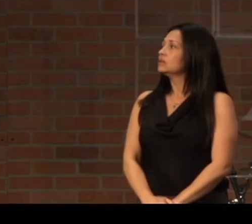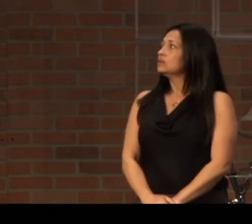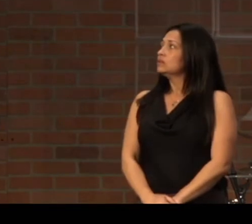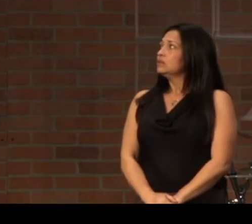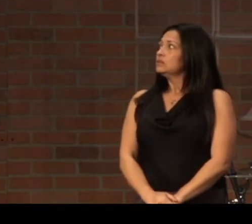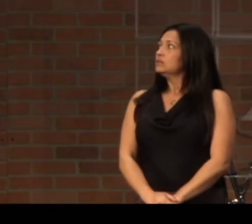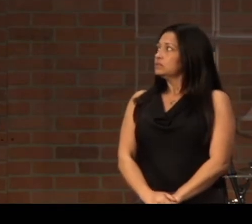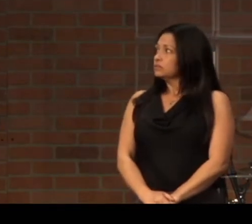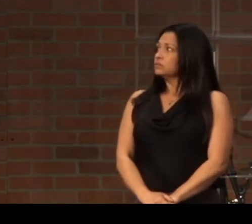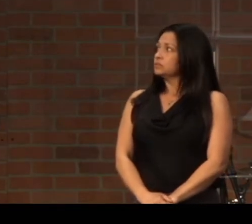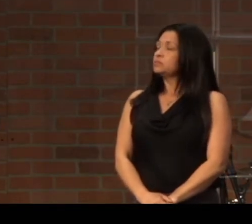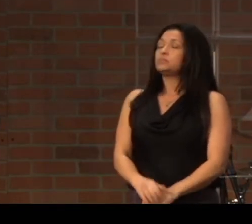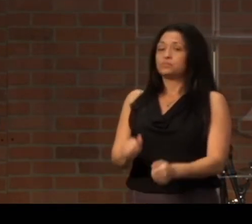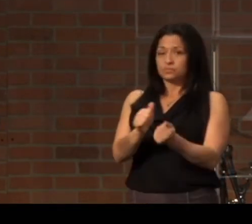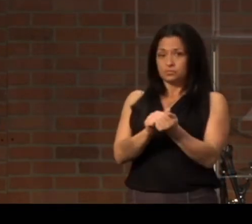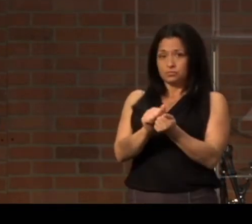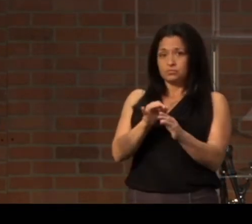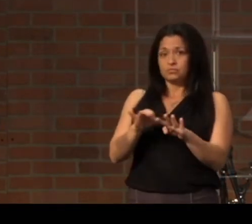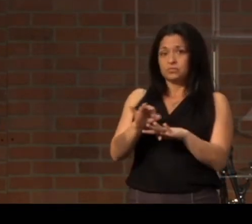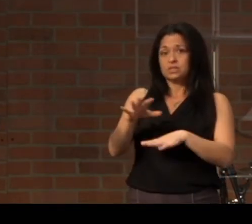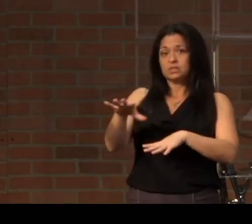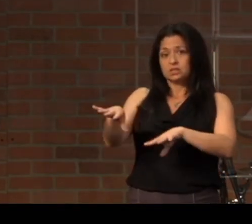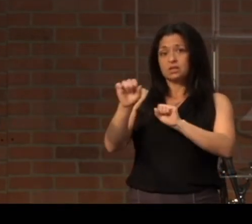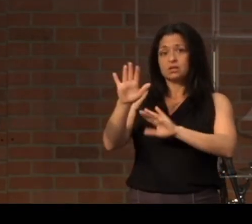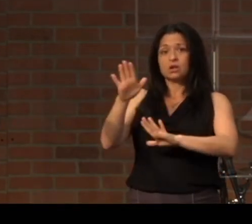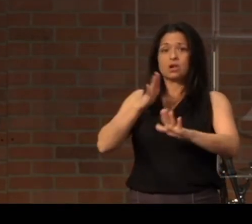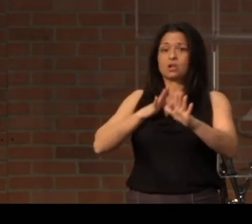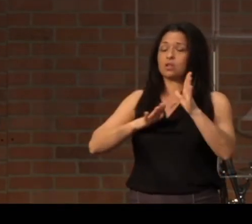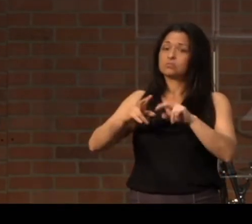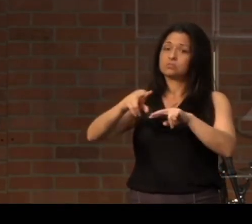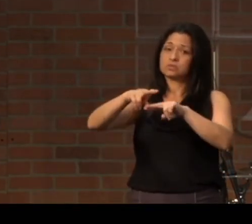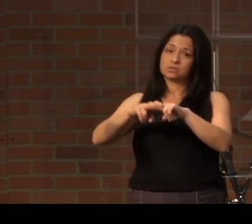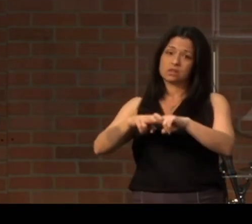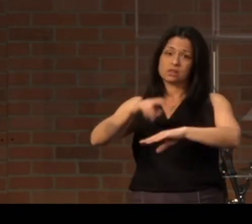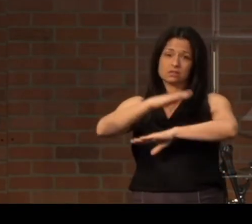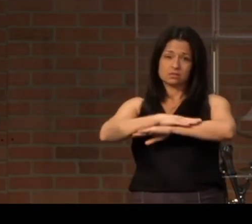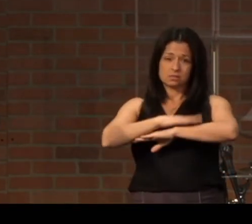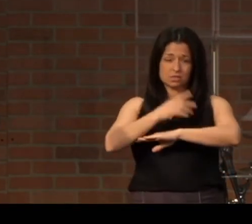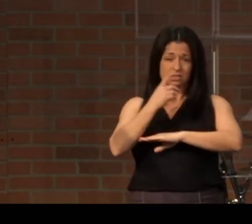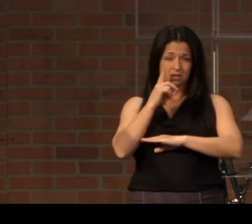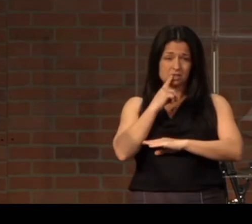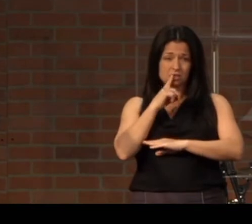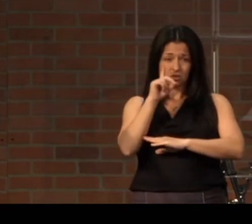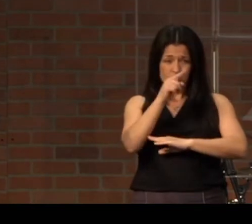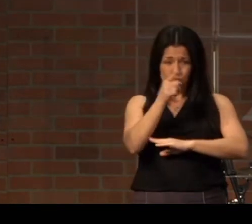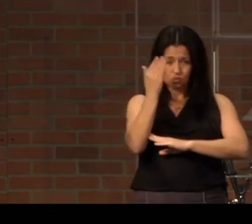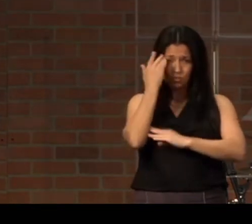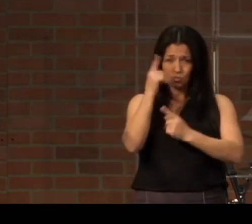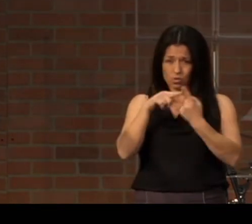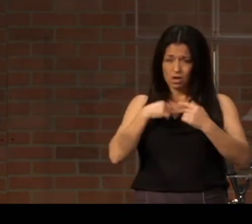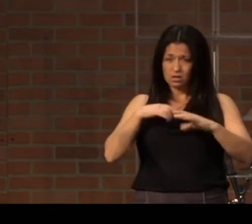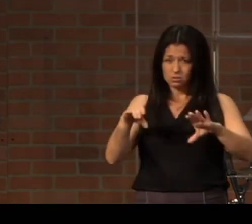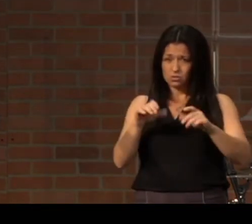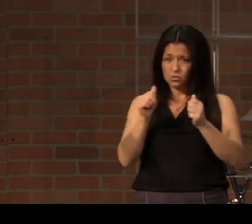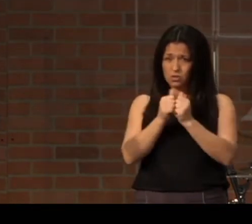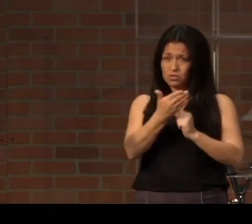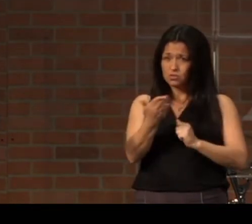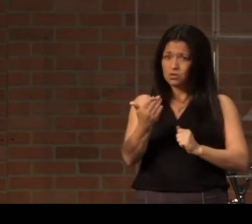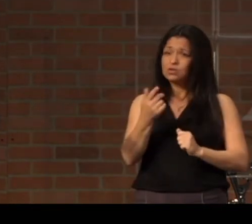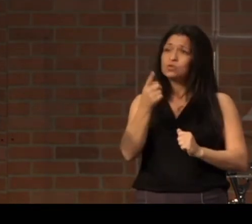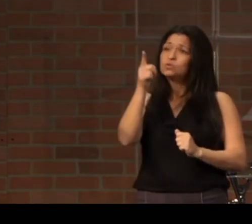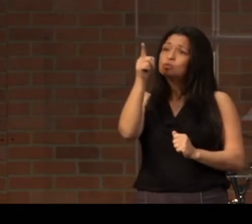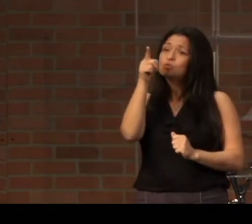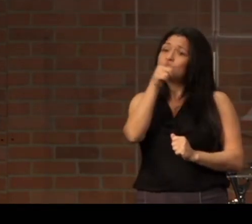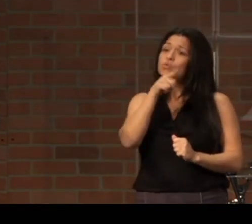and taken his garments and reclined at the table again, he said to them, do you know what I've done to you? You call me teacher and Lord, and you are right, for